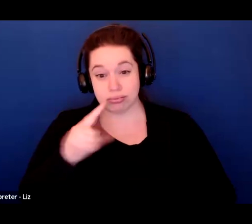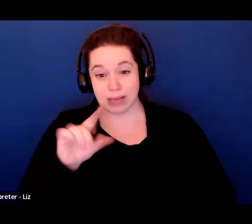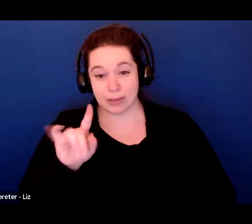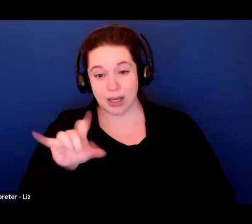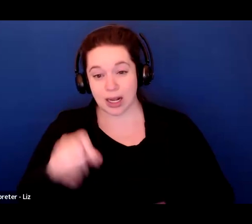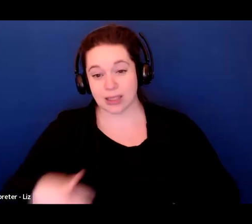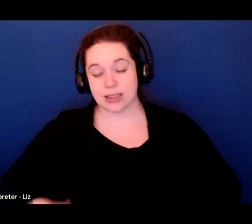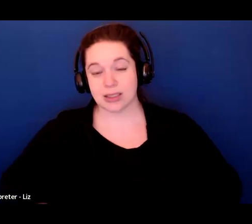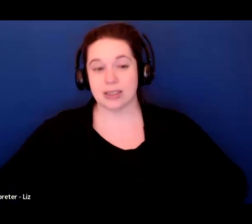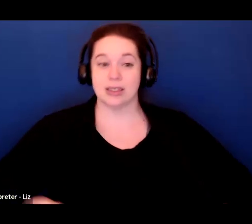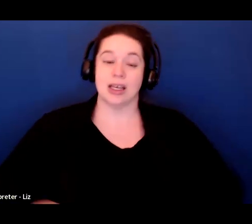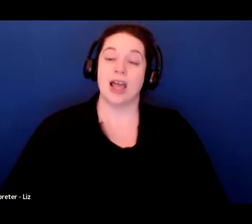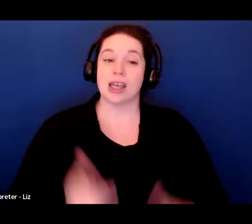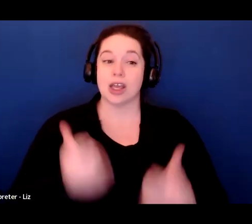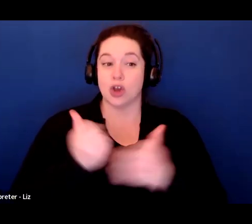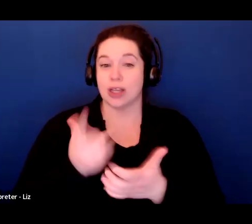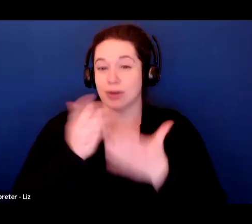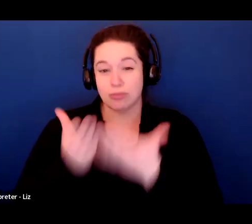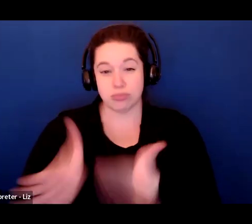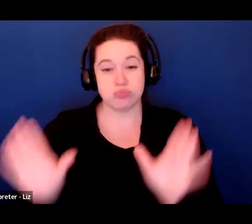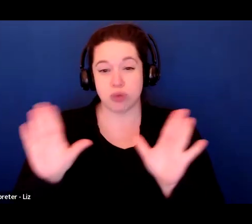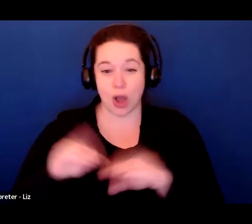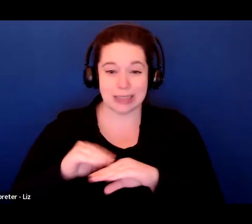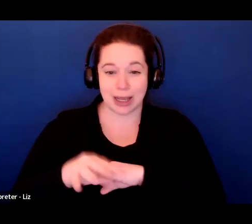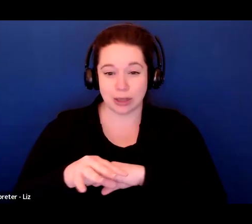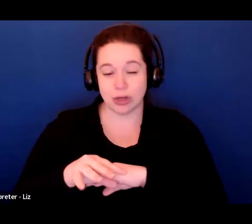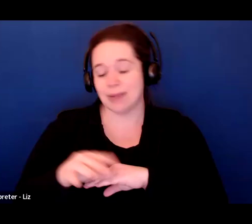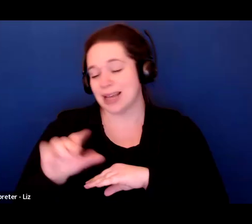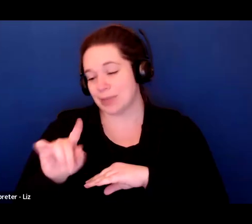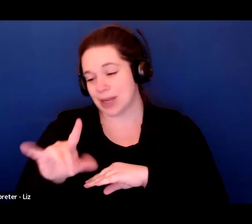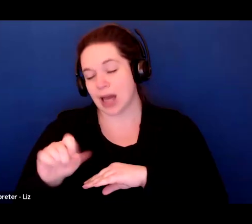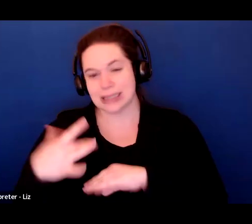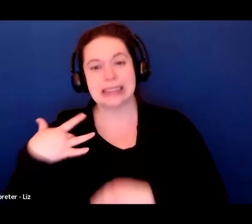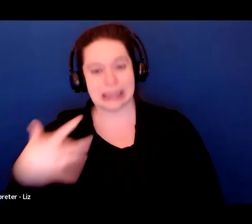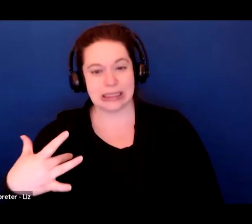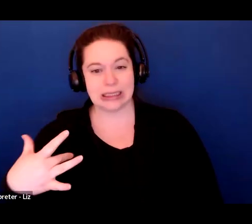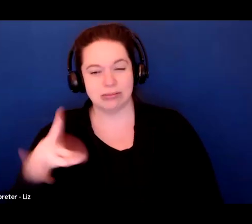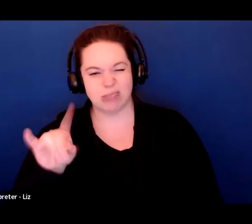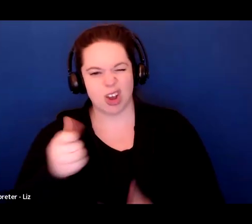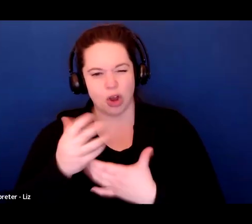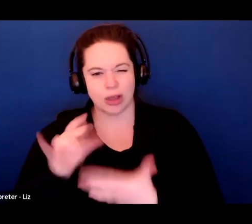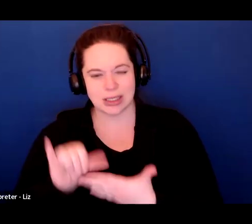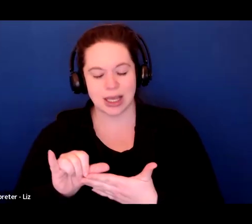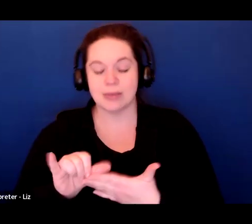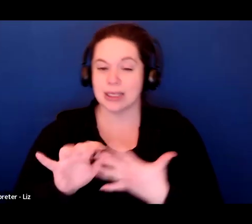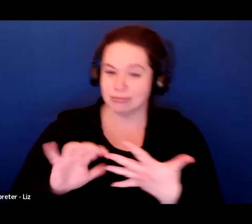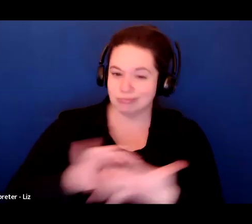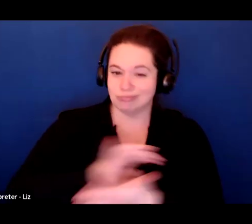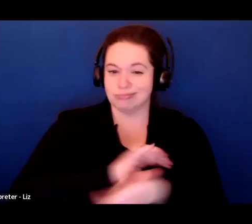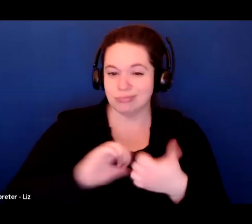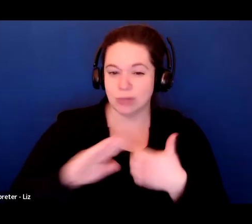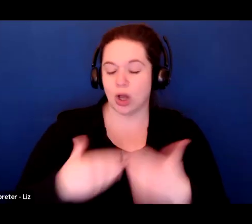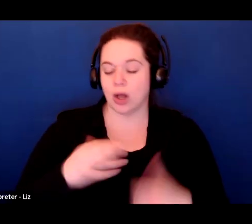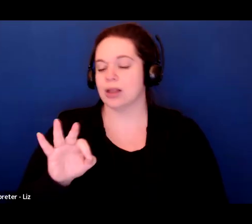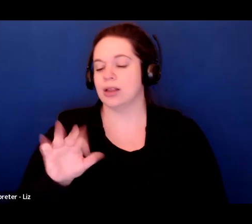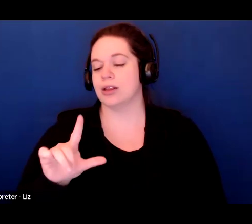from broad spectrum antibiotics. It more frequently does because again, it's wiping out all the flora